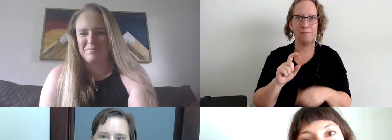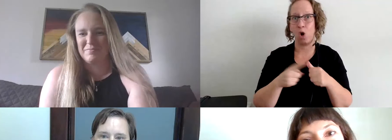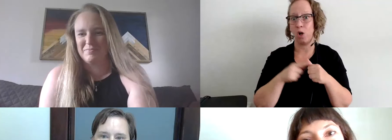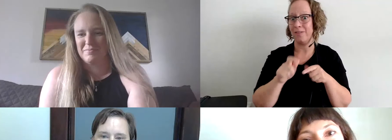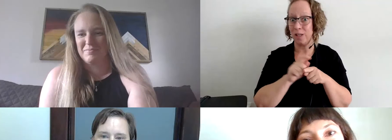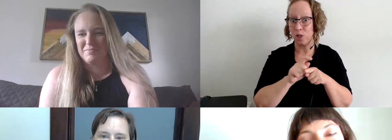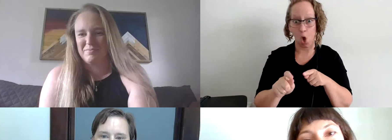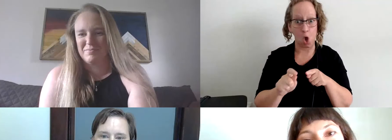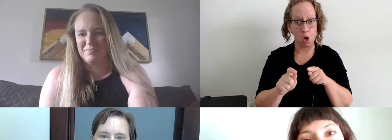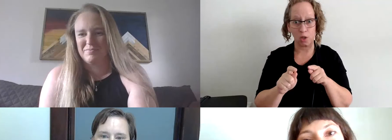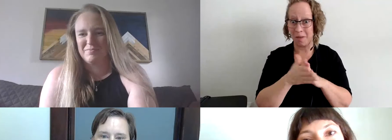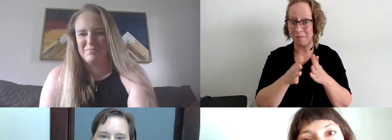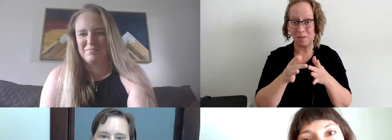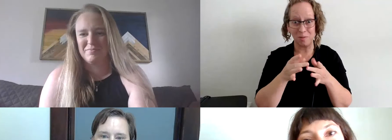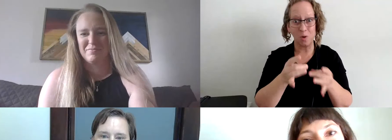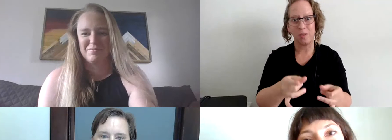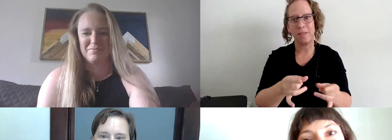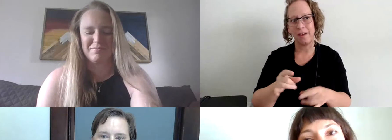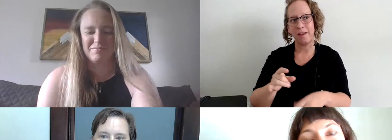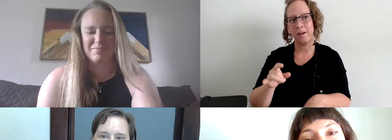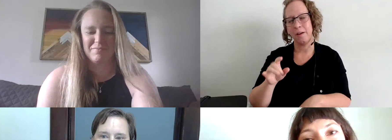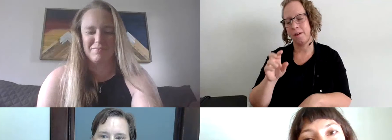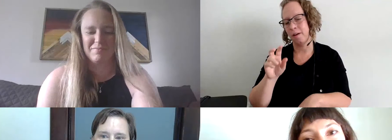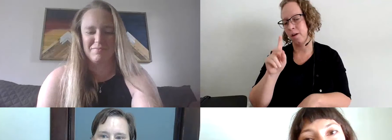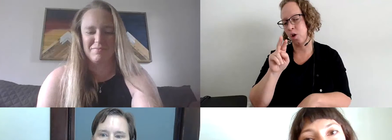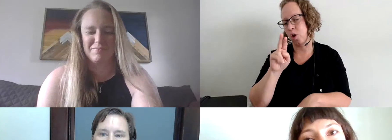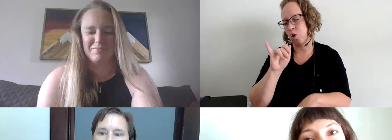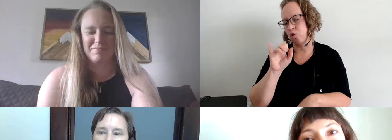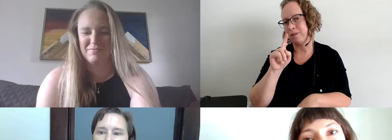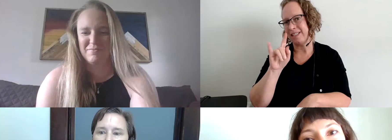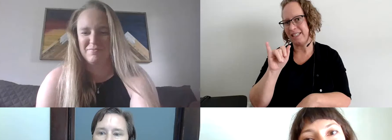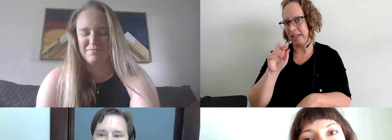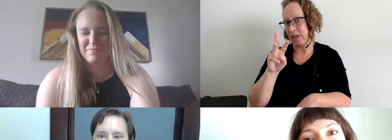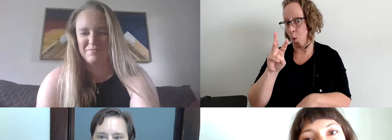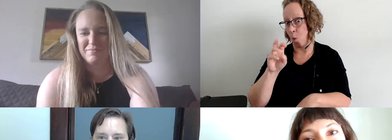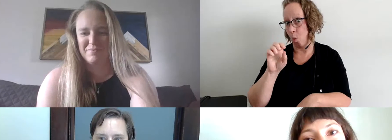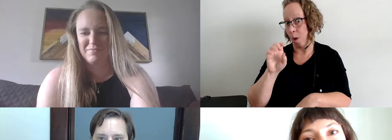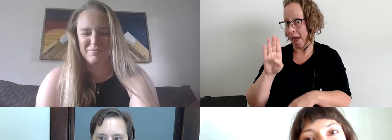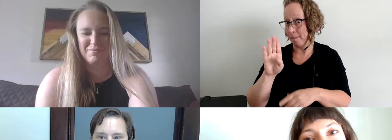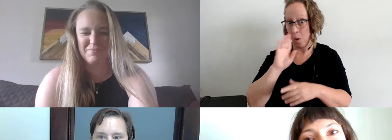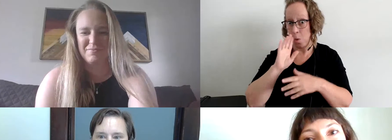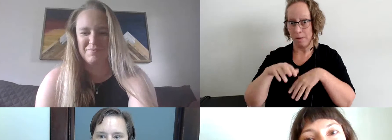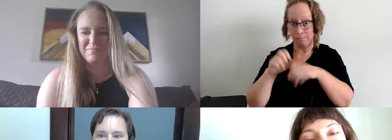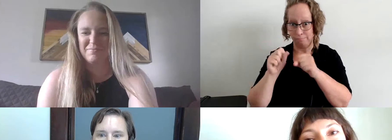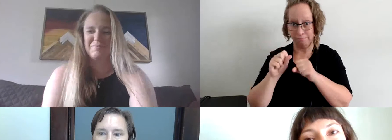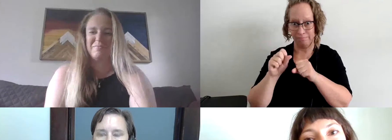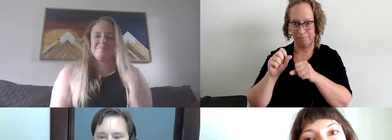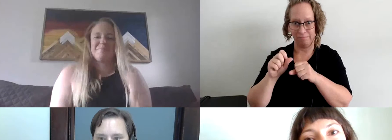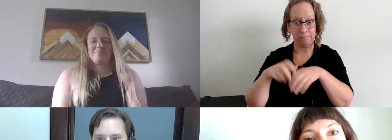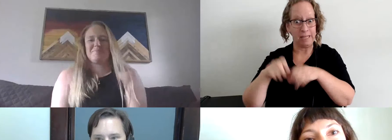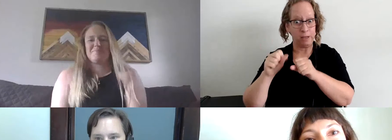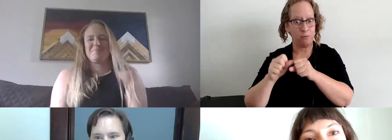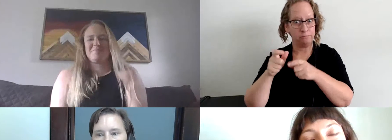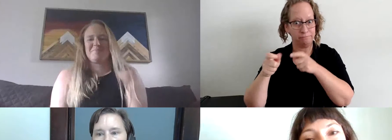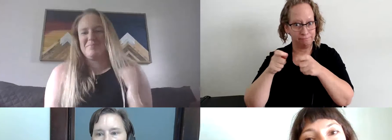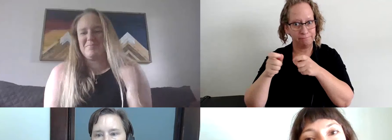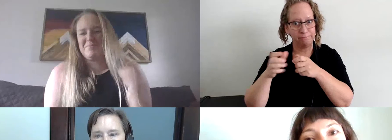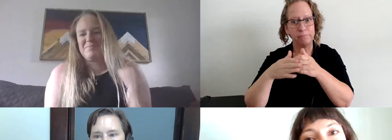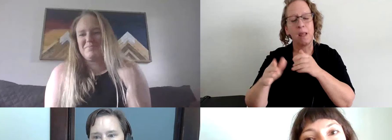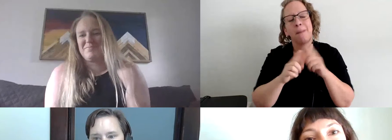go smoothly. Christy Rugg will be taking over those duties as we go into the future, but I do want to